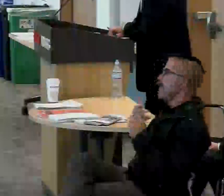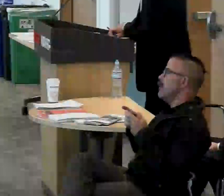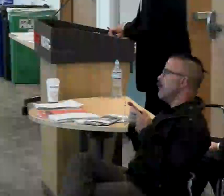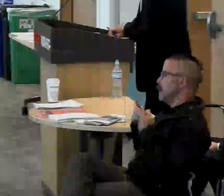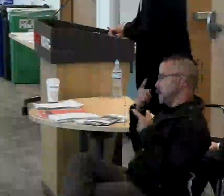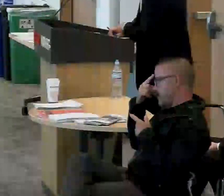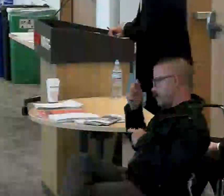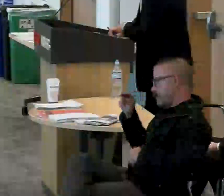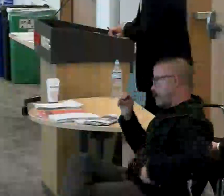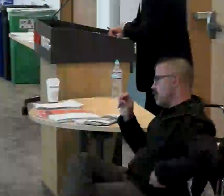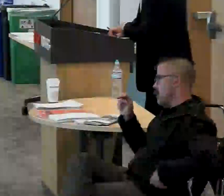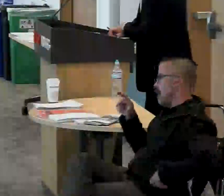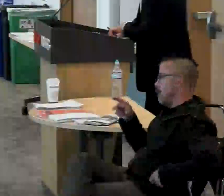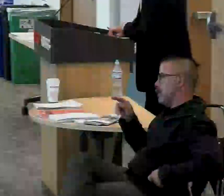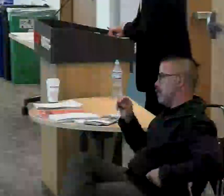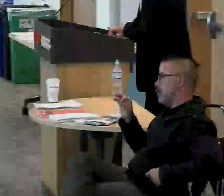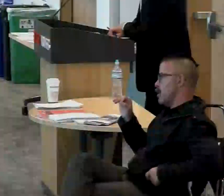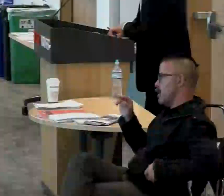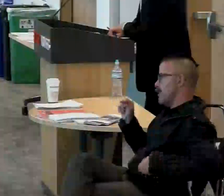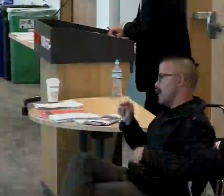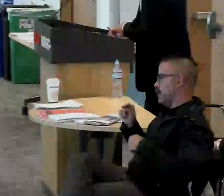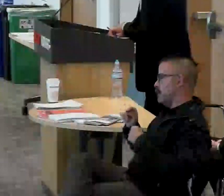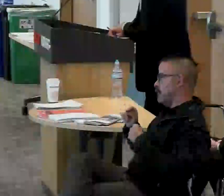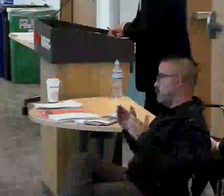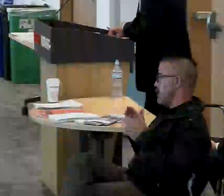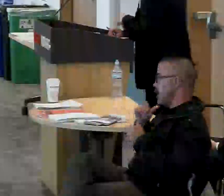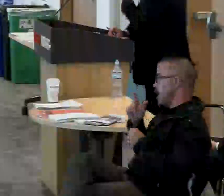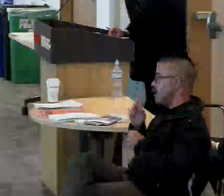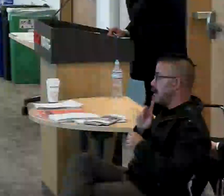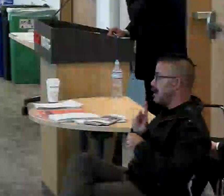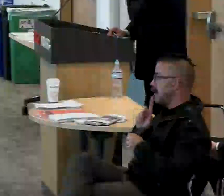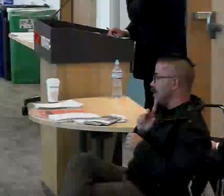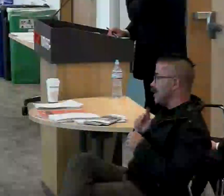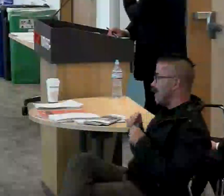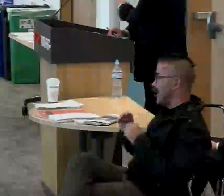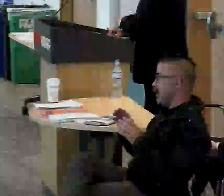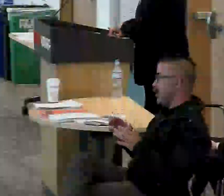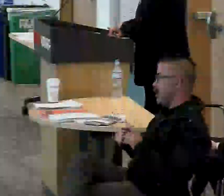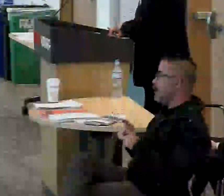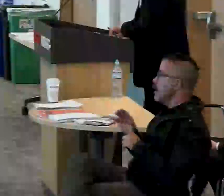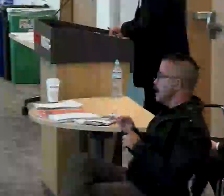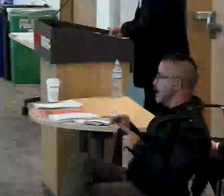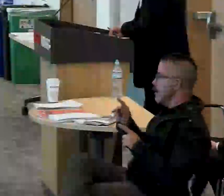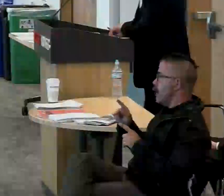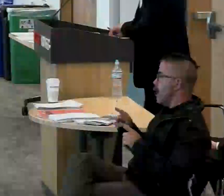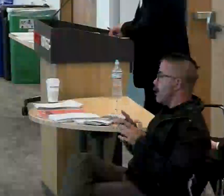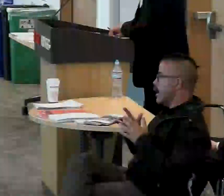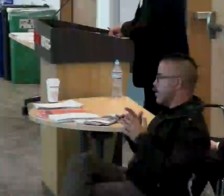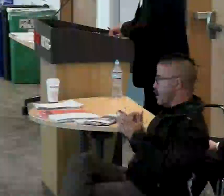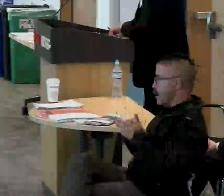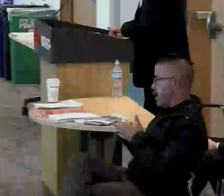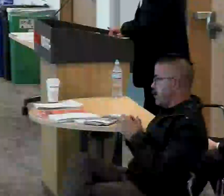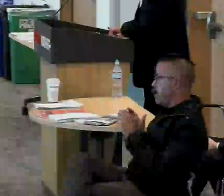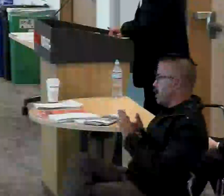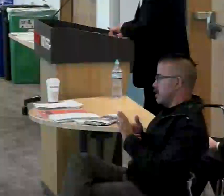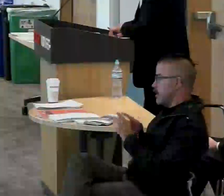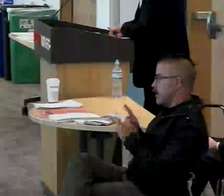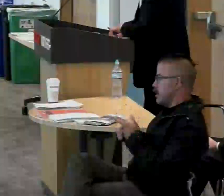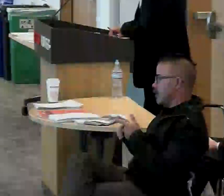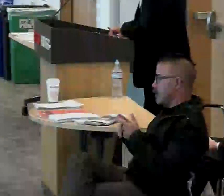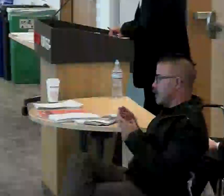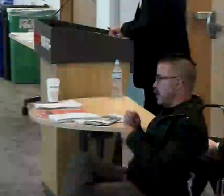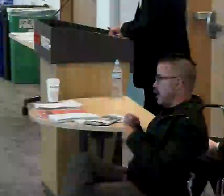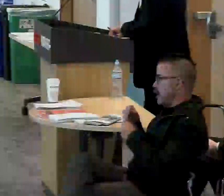it may not be the single vendor, but it could be a banking network that actually participates in really getting the word out.